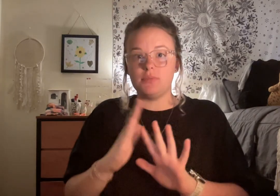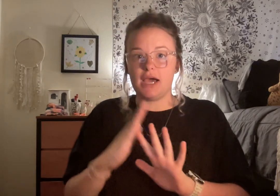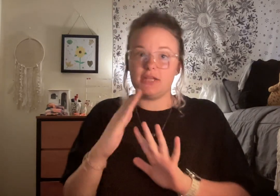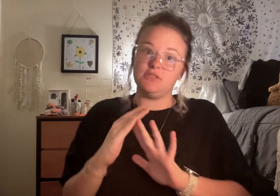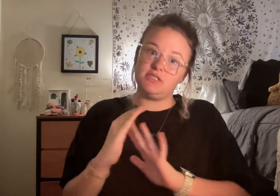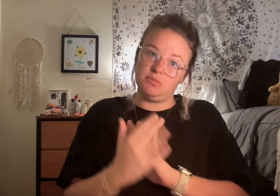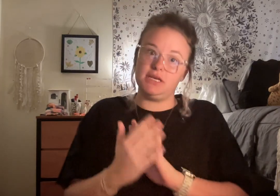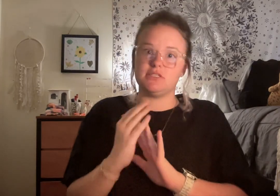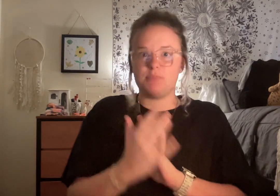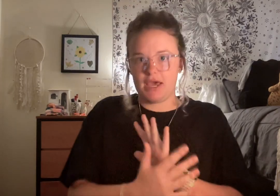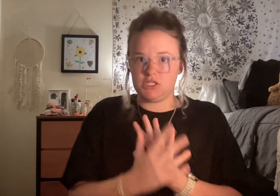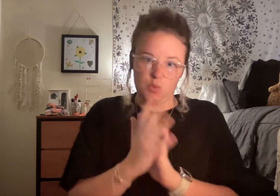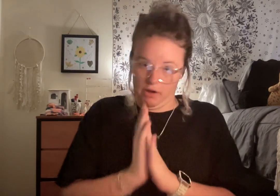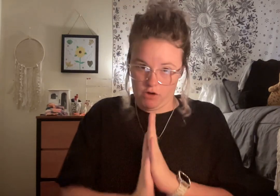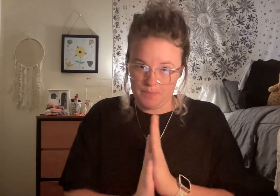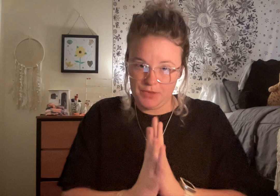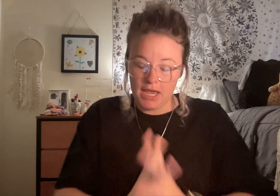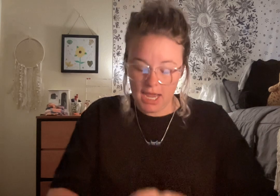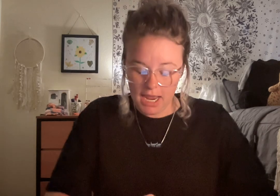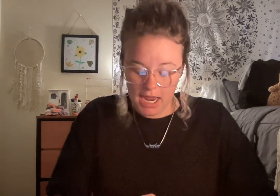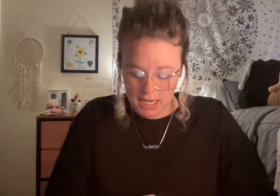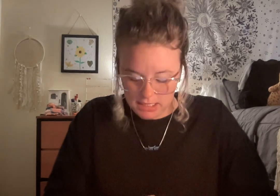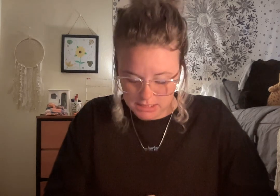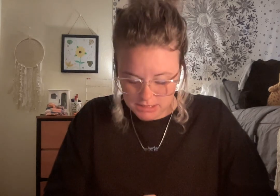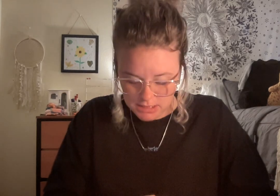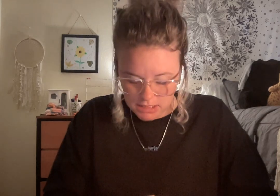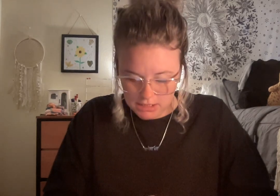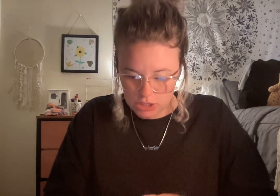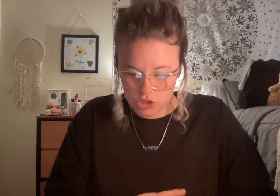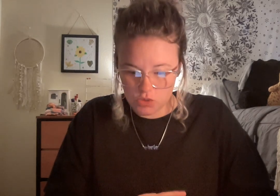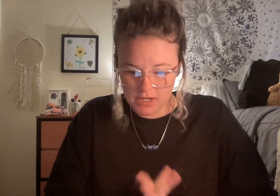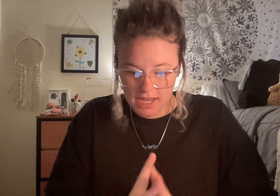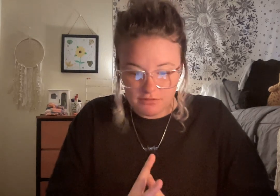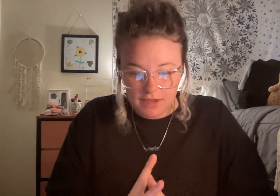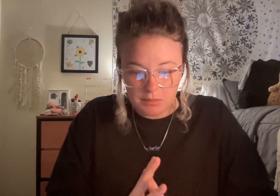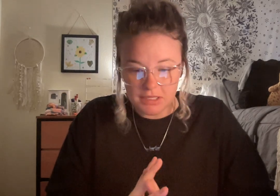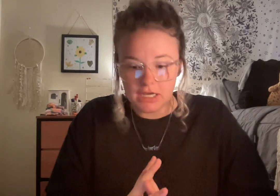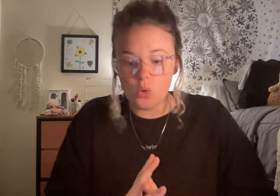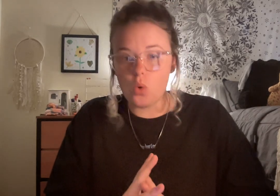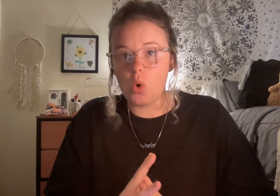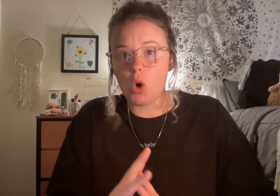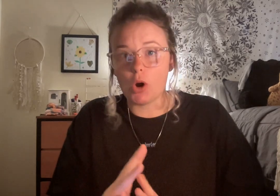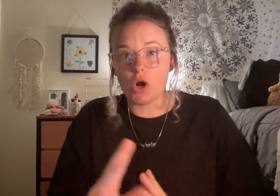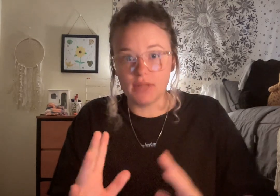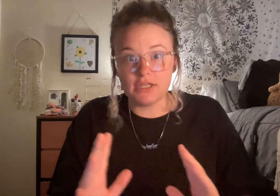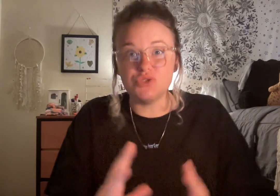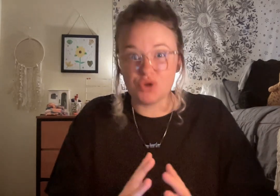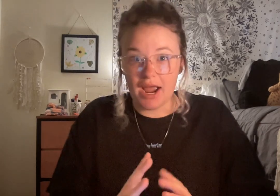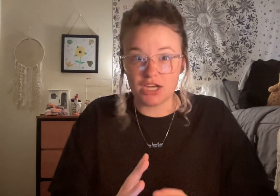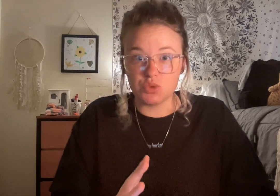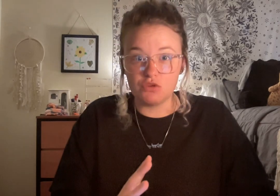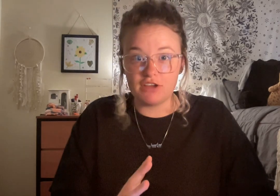dad, siblings, pets, whatever, and they could create a family or like do their actual